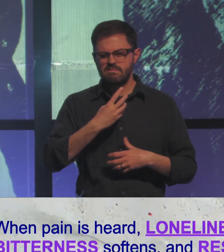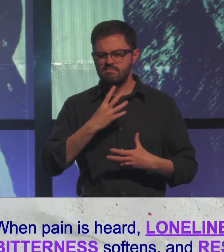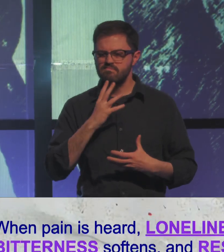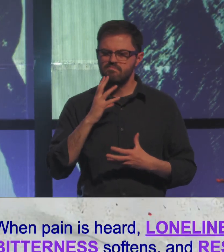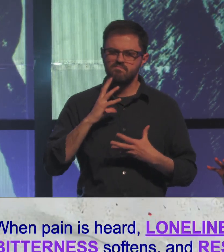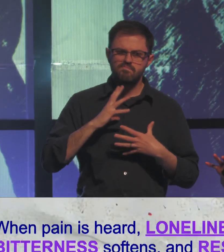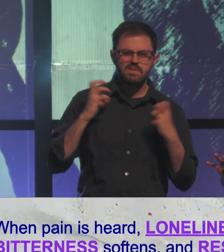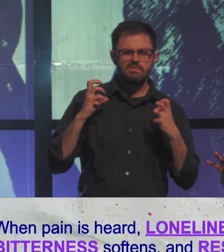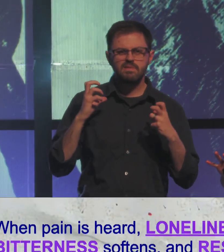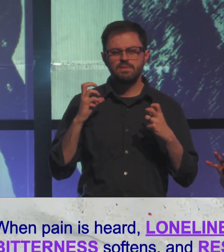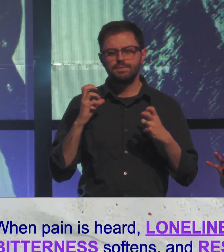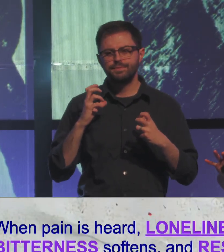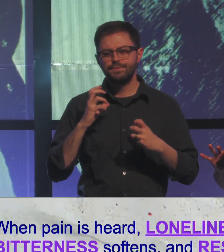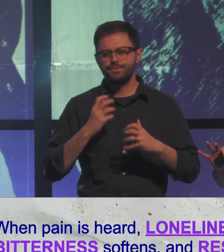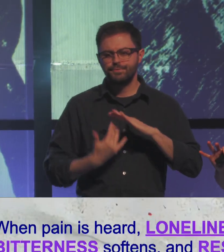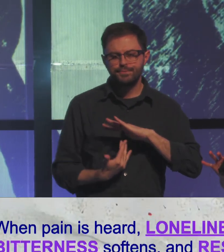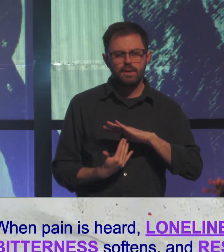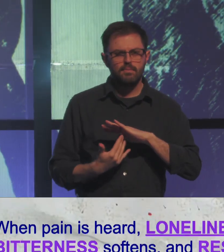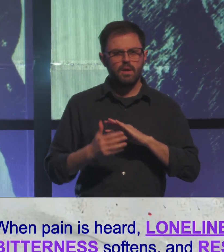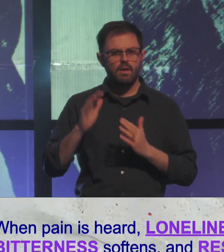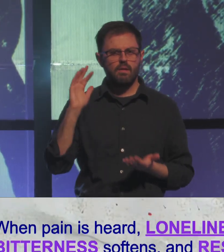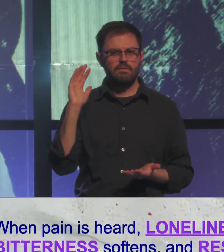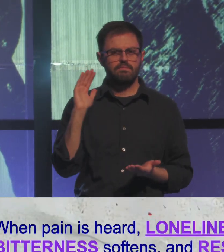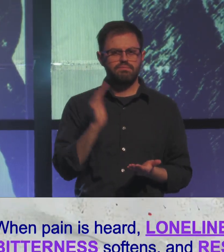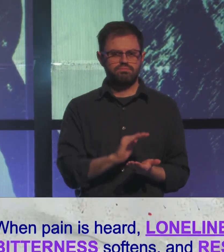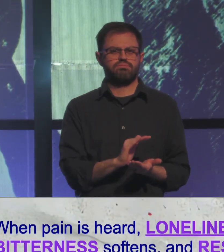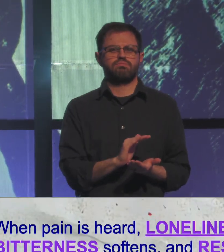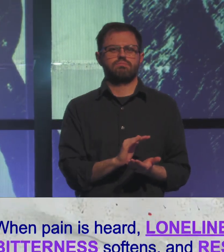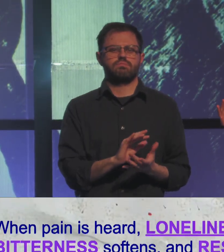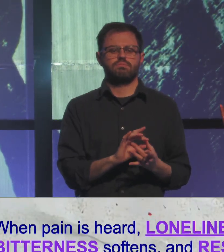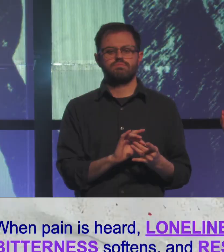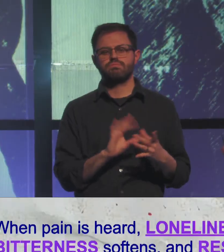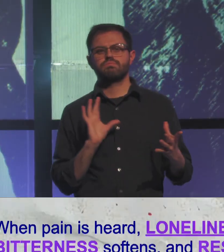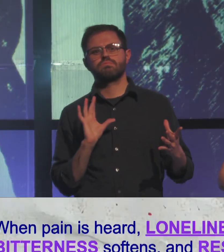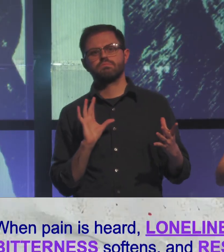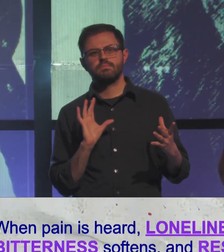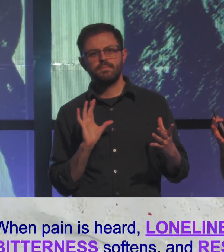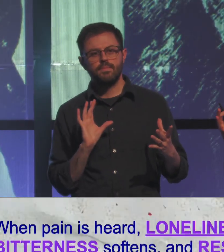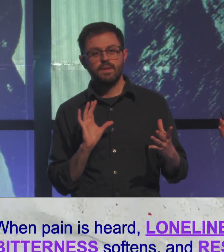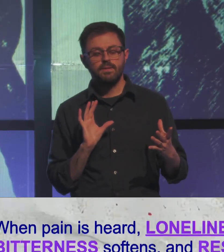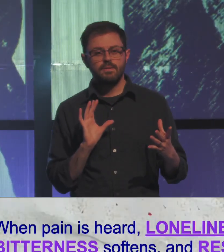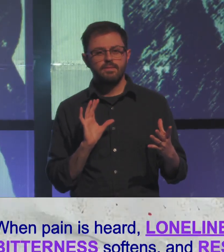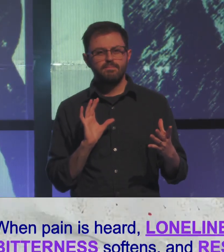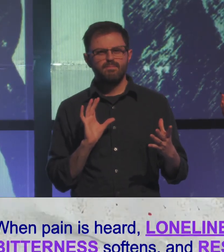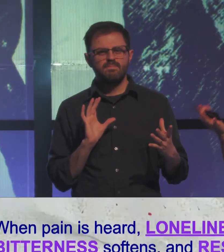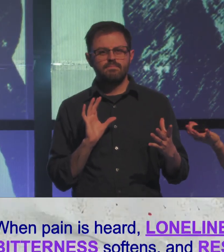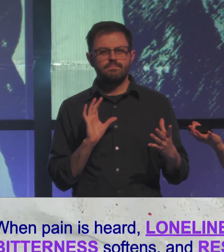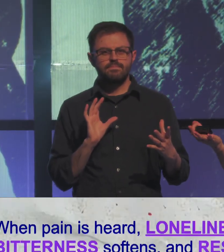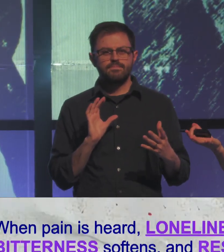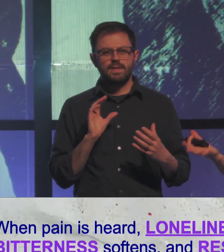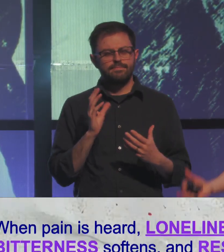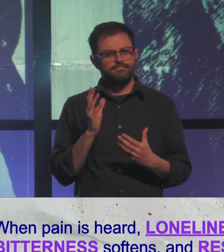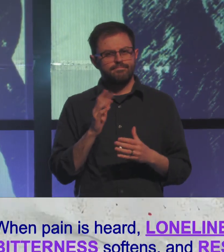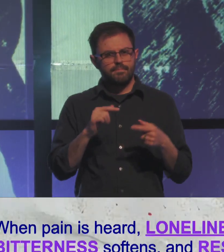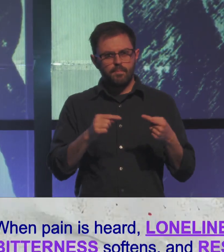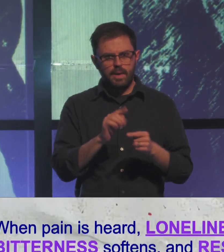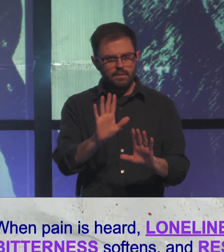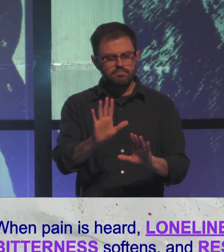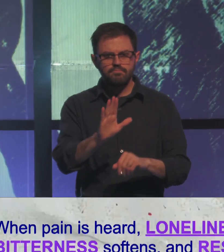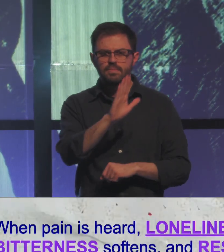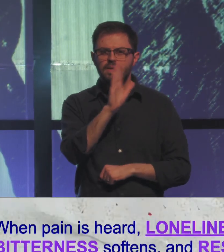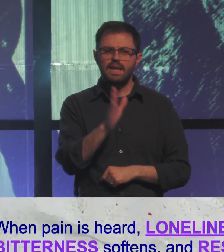are released. Not because pain just disappears, it's kind of not going